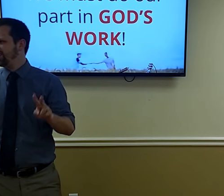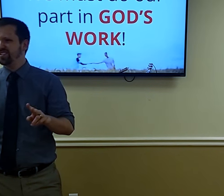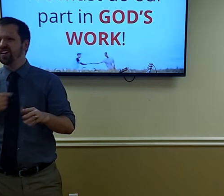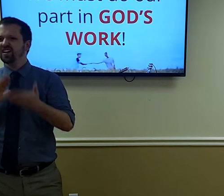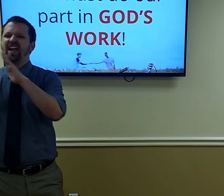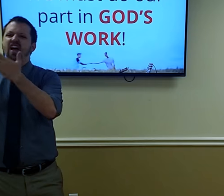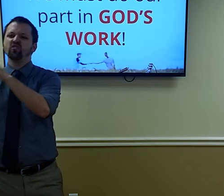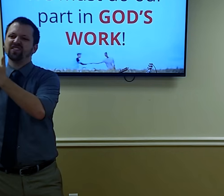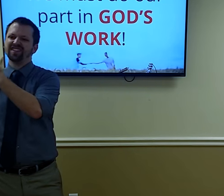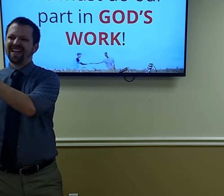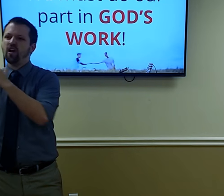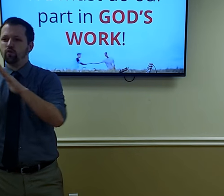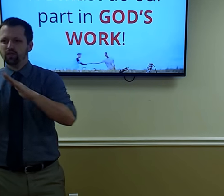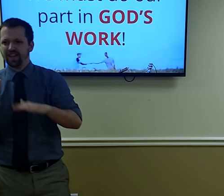Villages, towns.